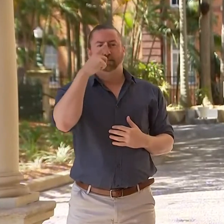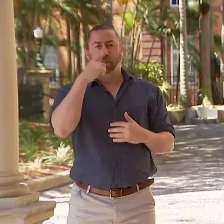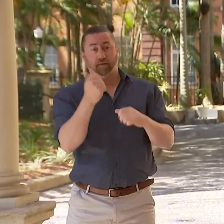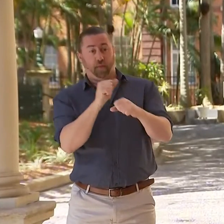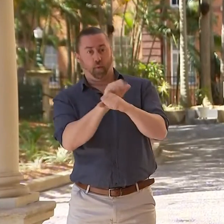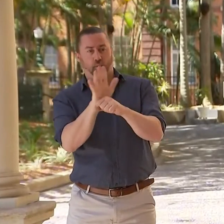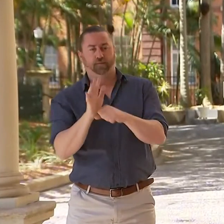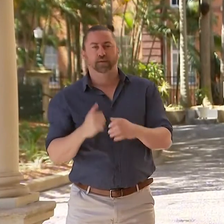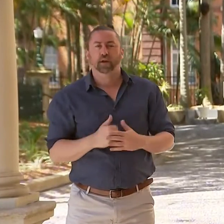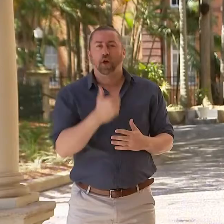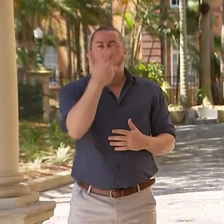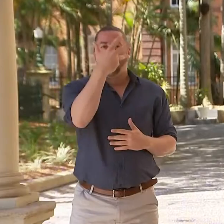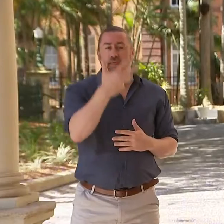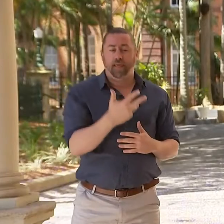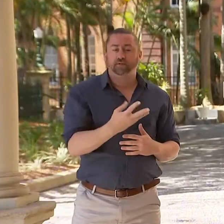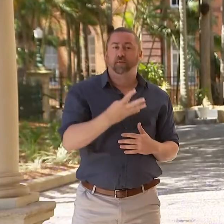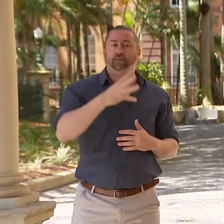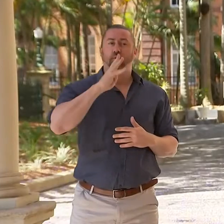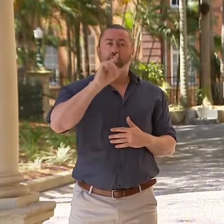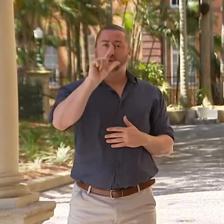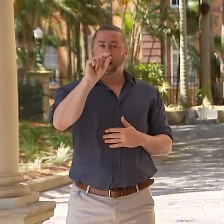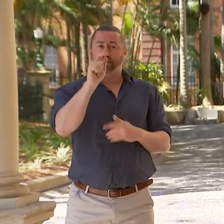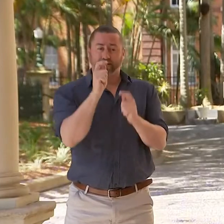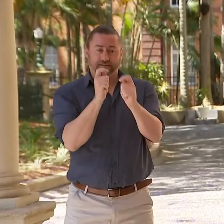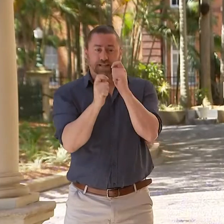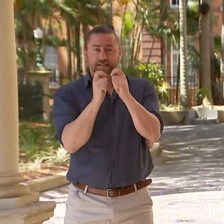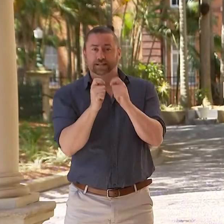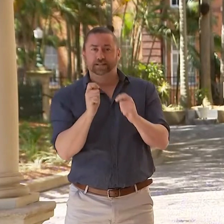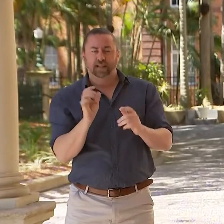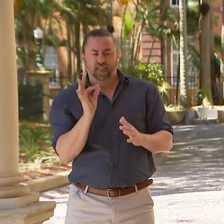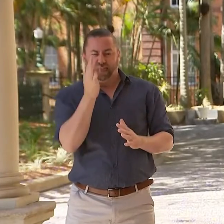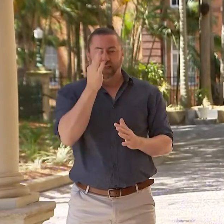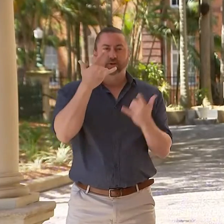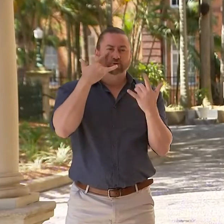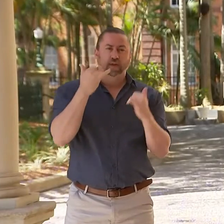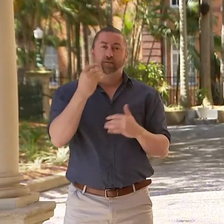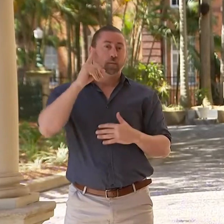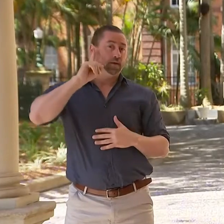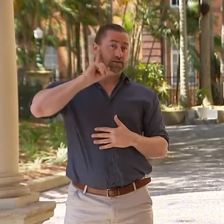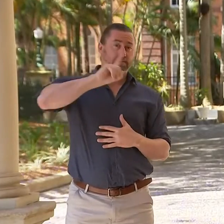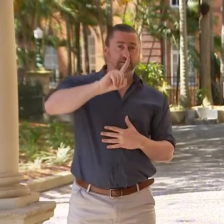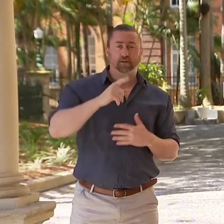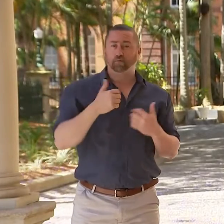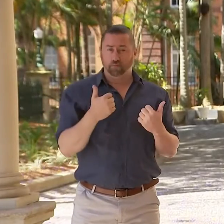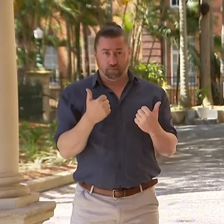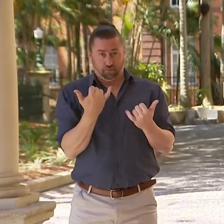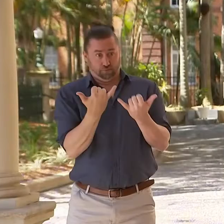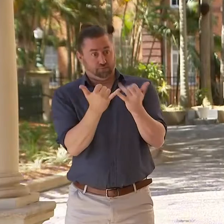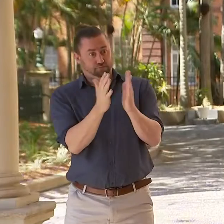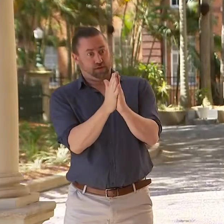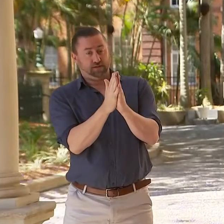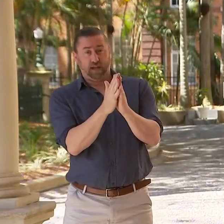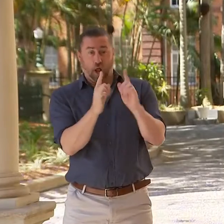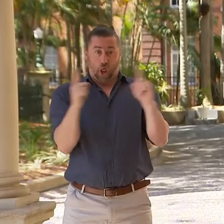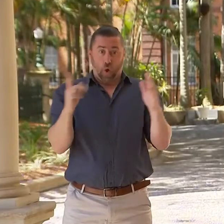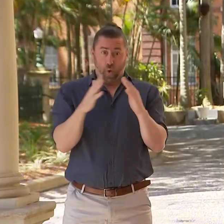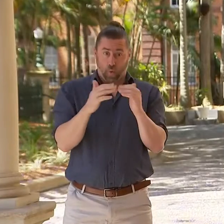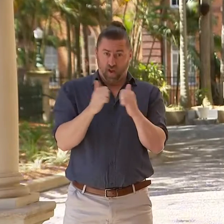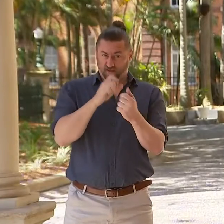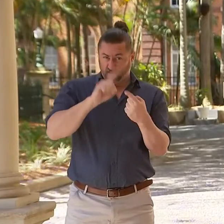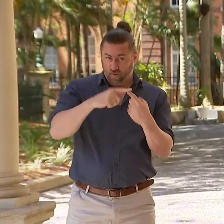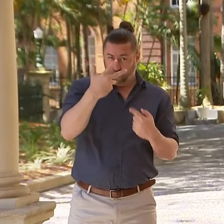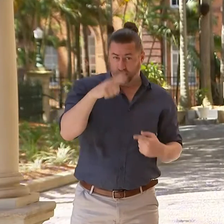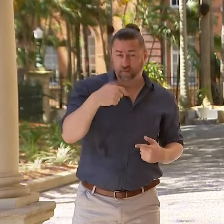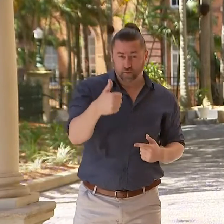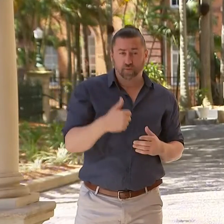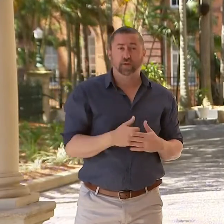did 9,411 tests in the last 24-hour period, which is a great result for a Sunday of a long weekend, and we did